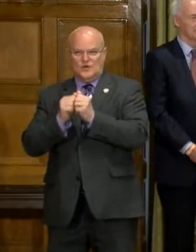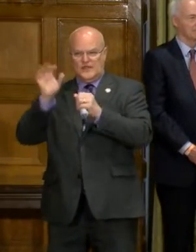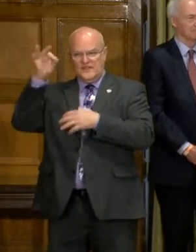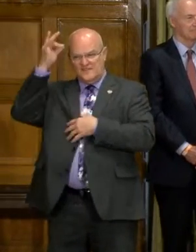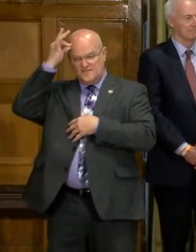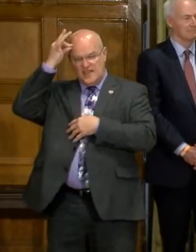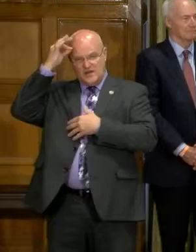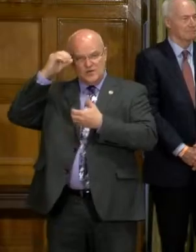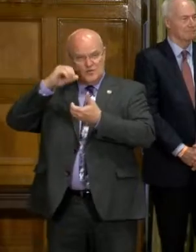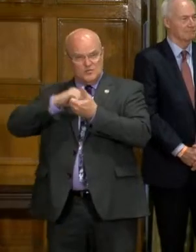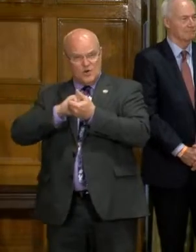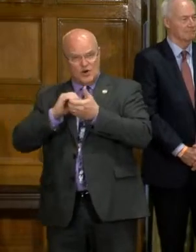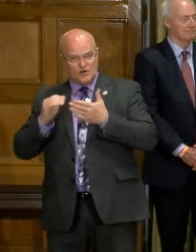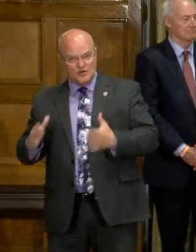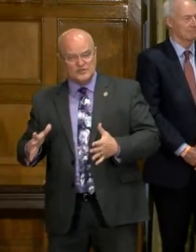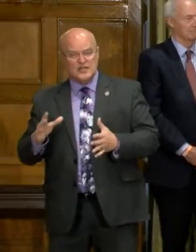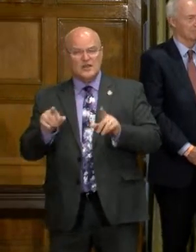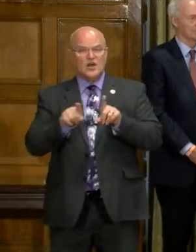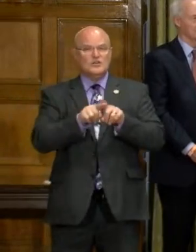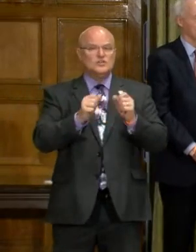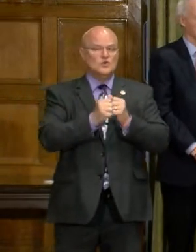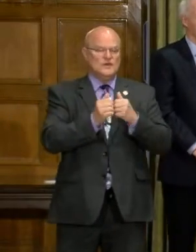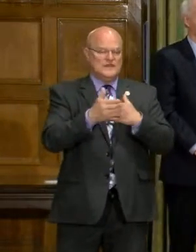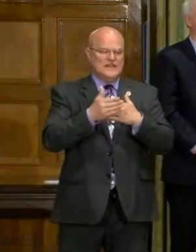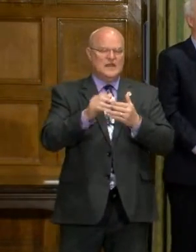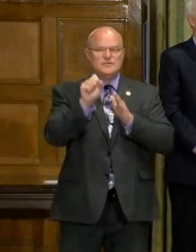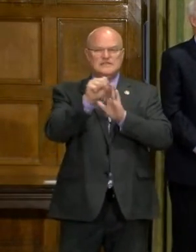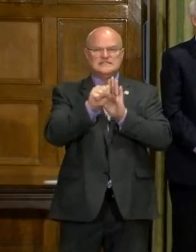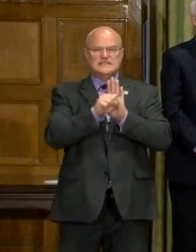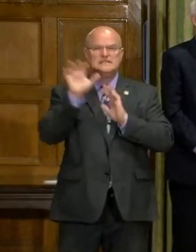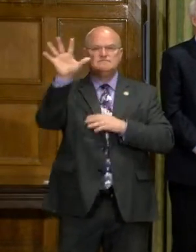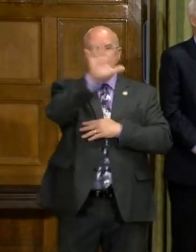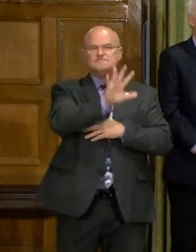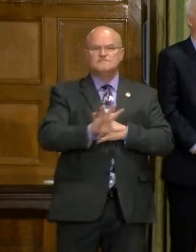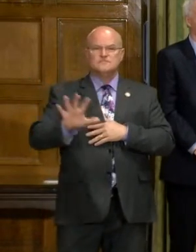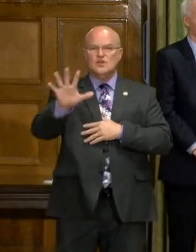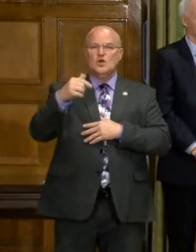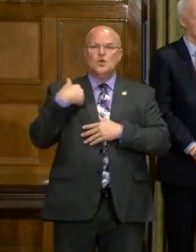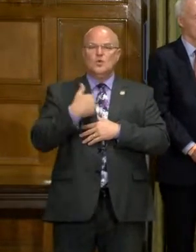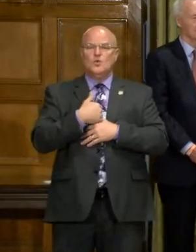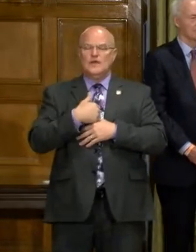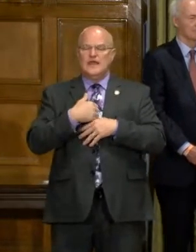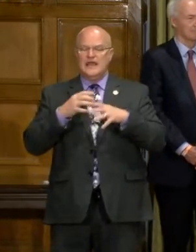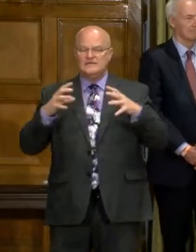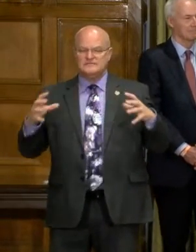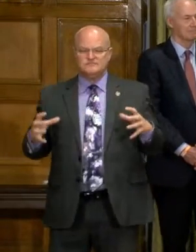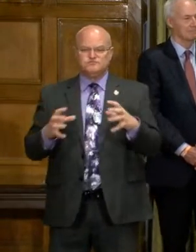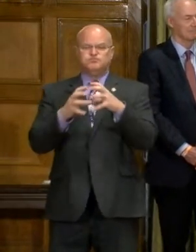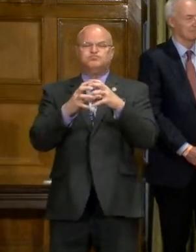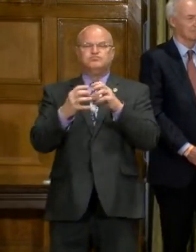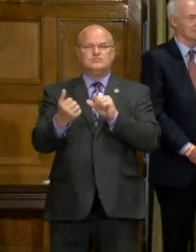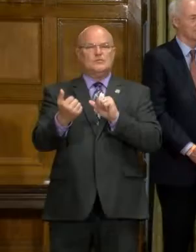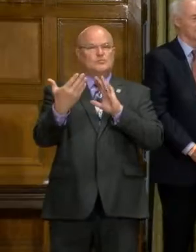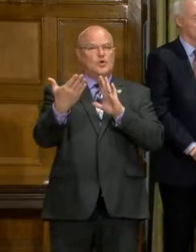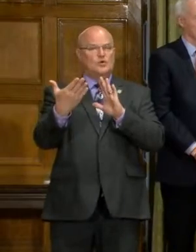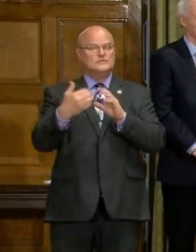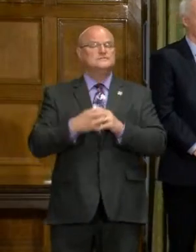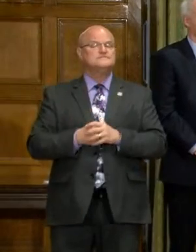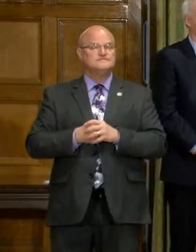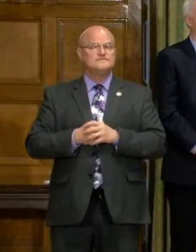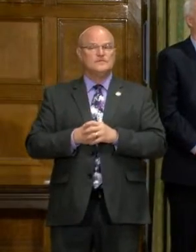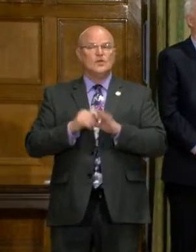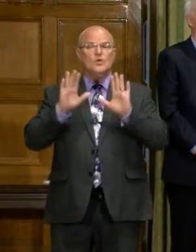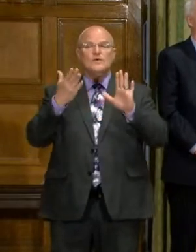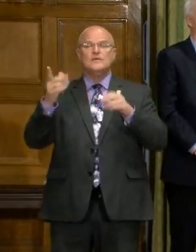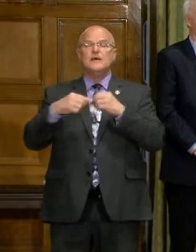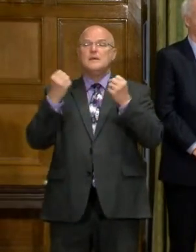our federal partners and also with our neighboring states so that we have a unified approach. Now, the wonderful thing